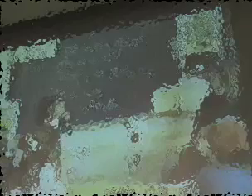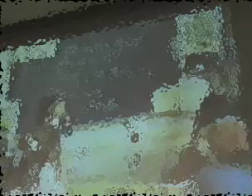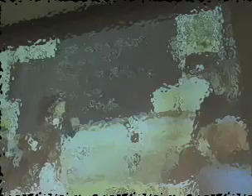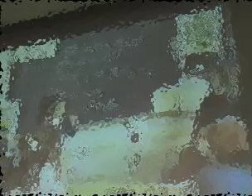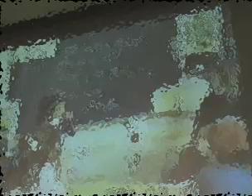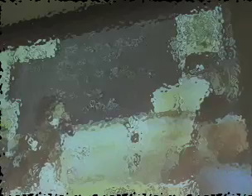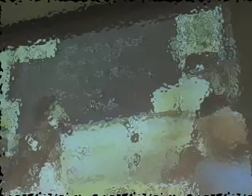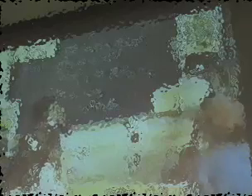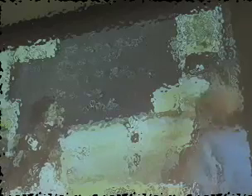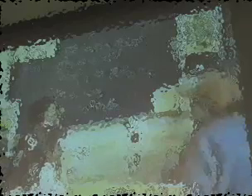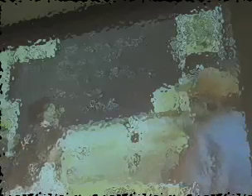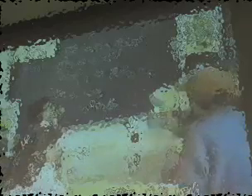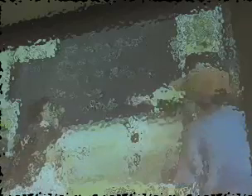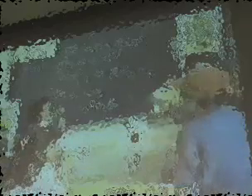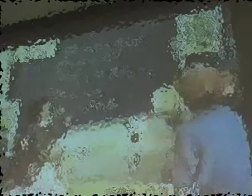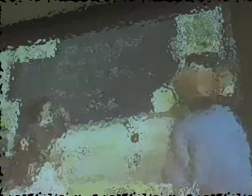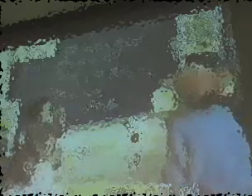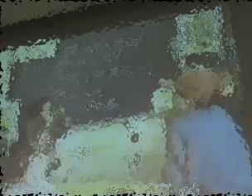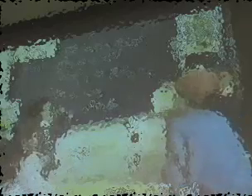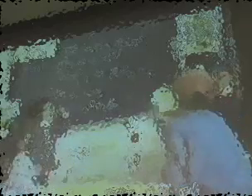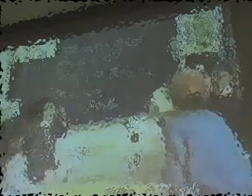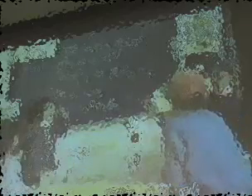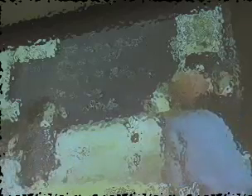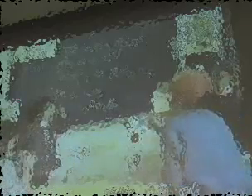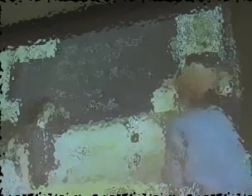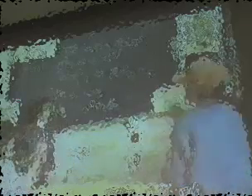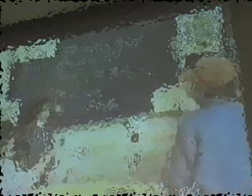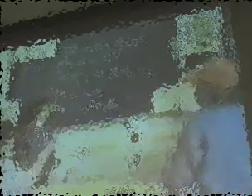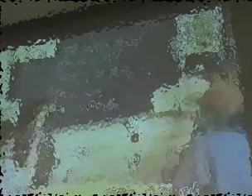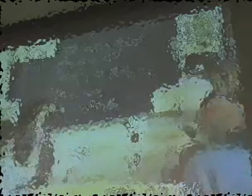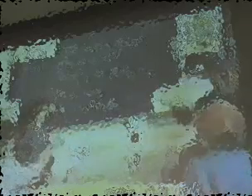Today is not. You don't sign it!